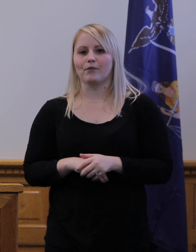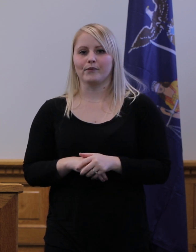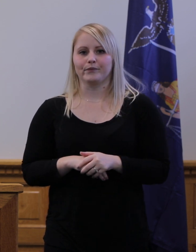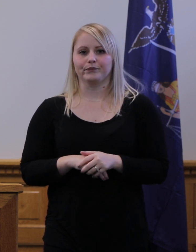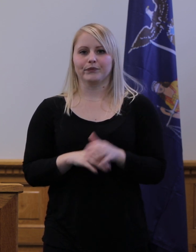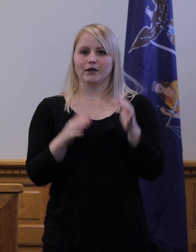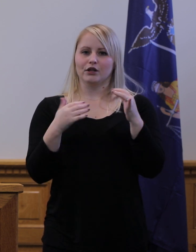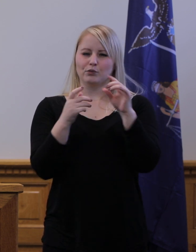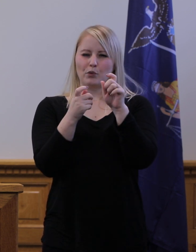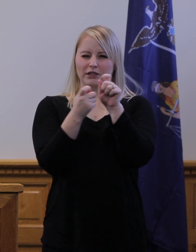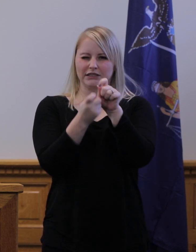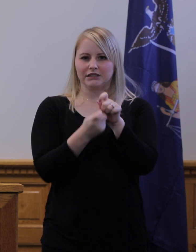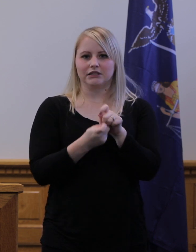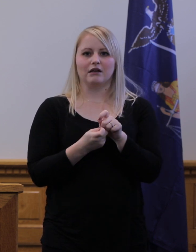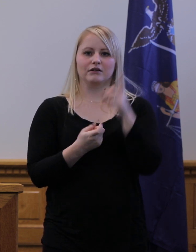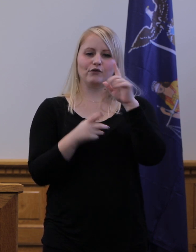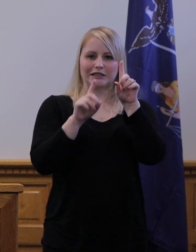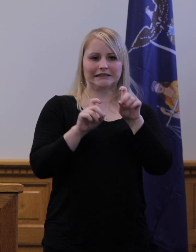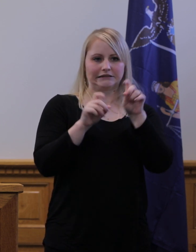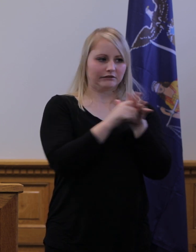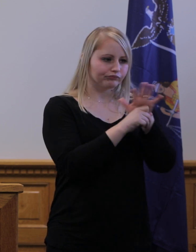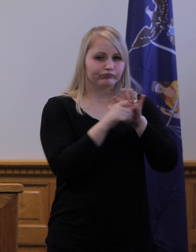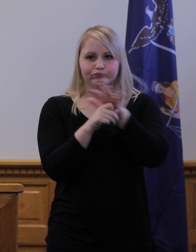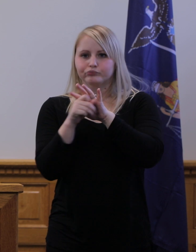Department website at